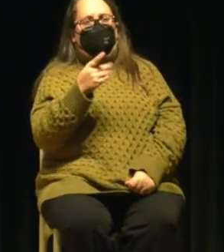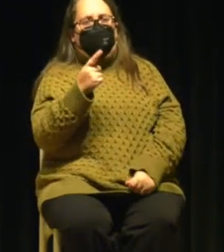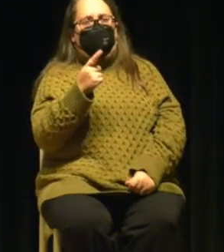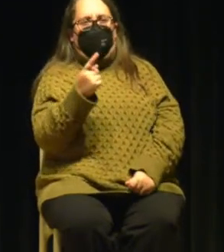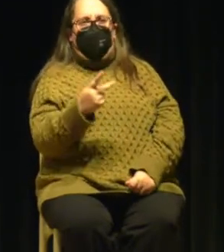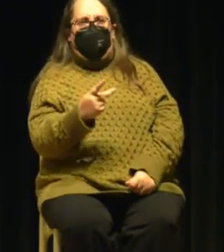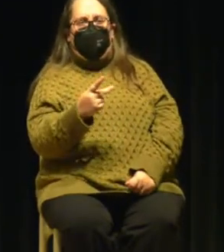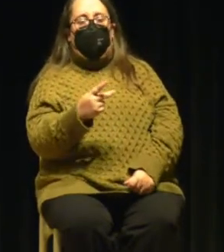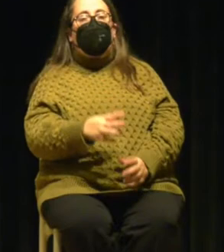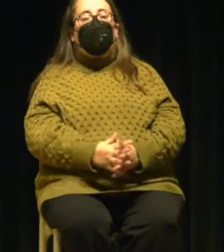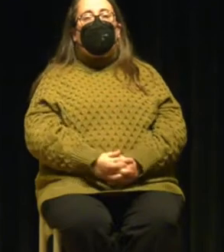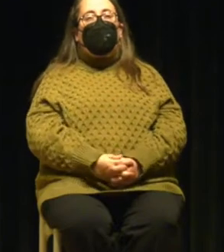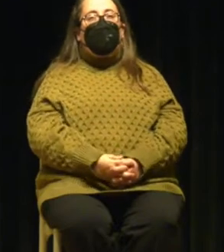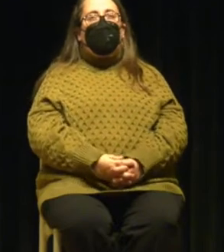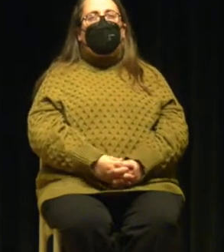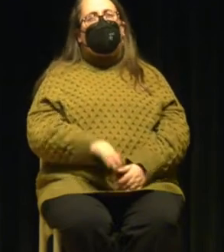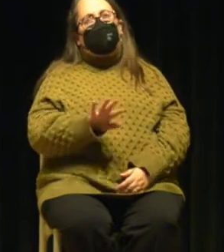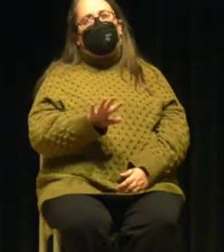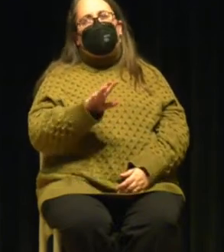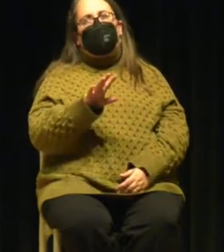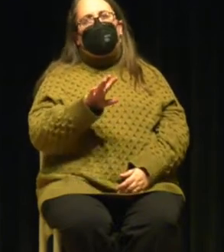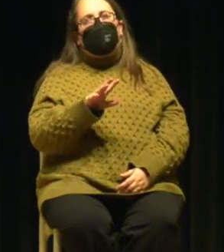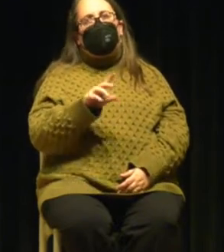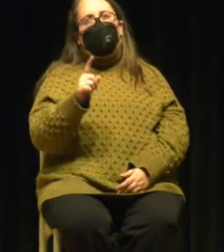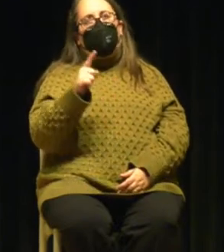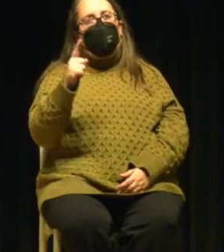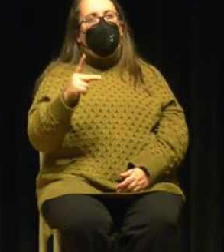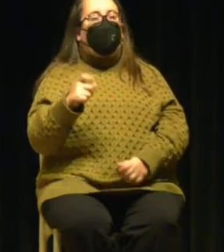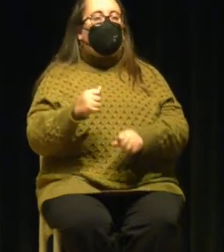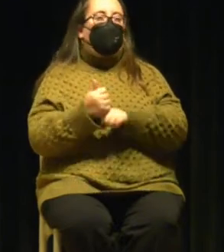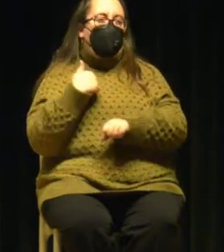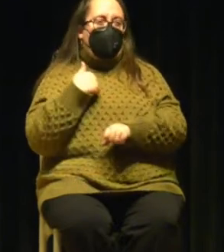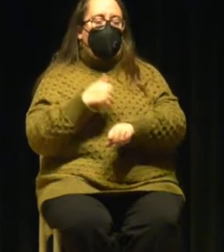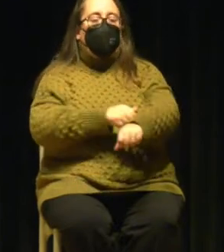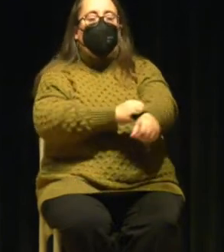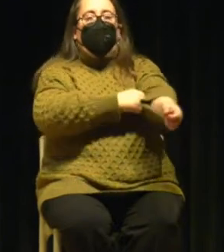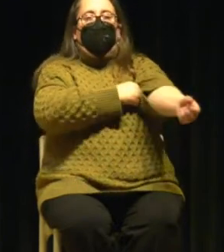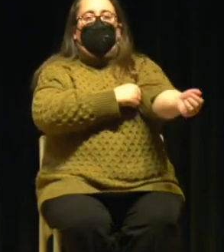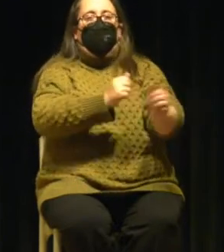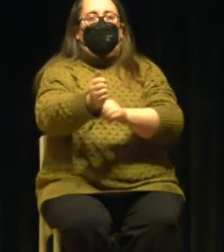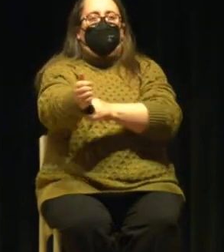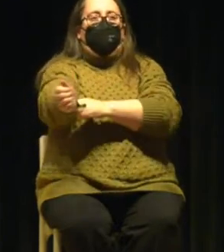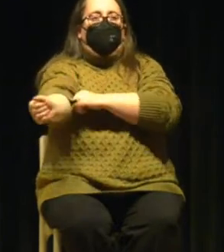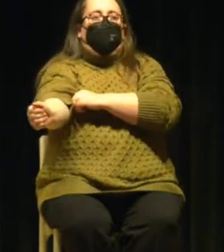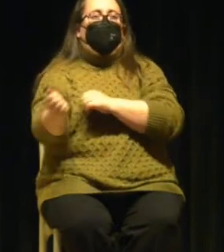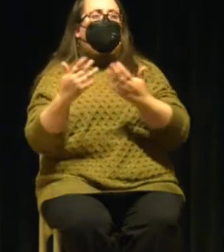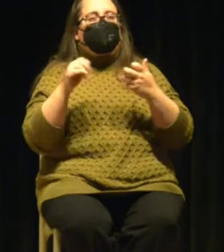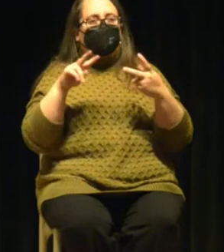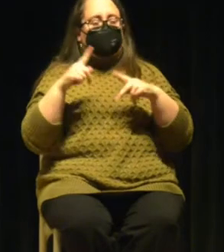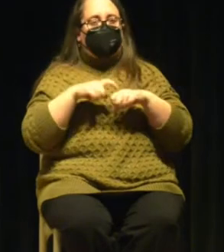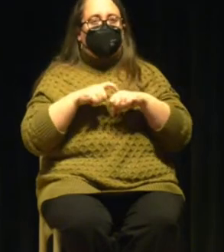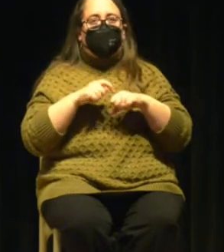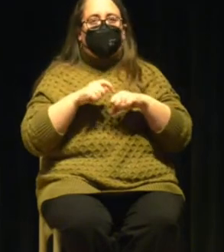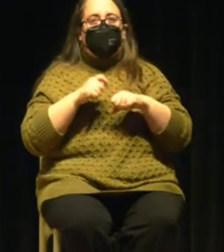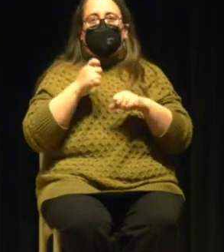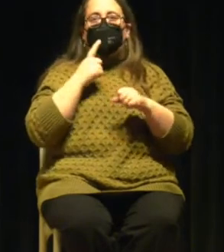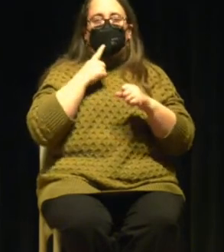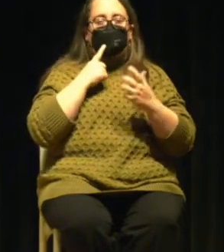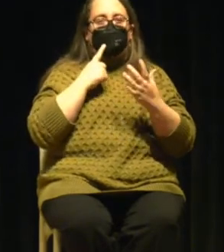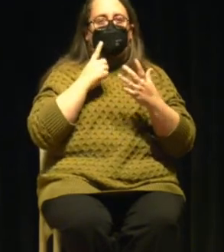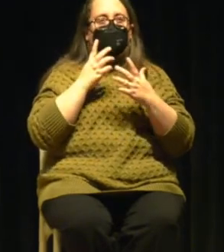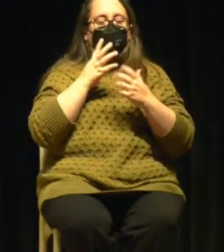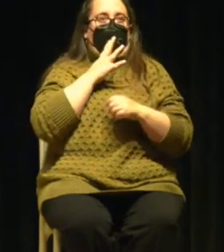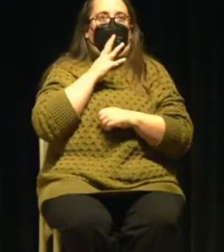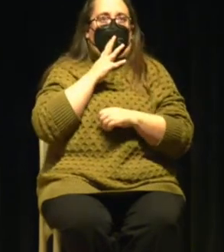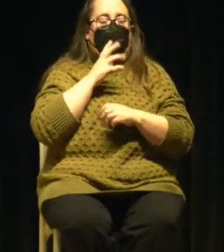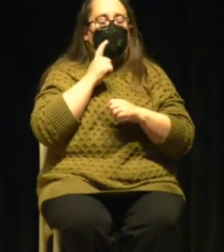half of it to her. And this is about a year and a half ago. I might be getting timelines mixed up. And she's like, we need to get on a call. And I was